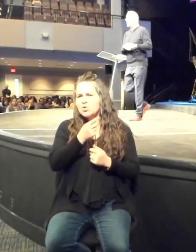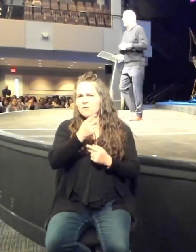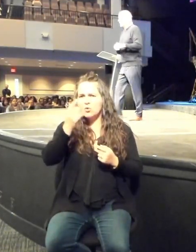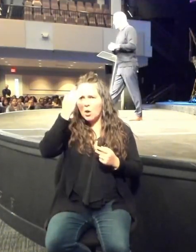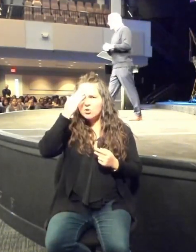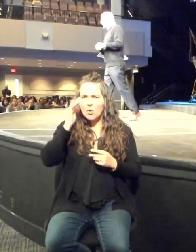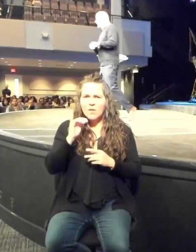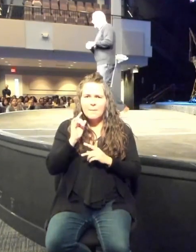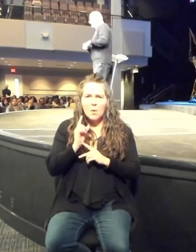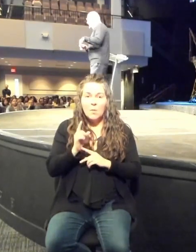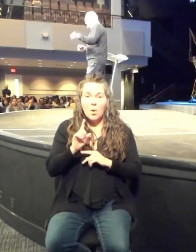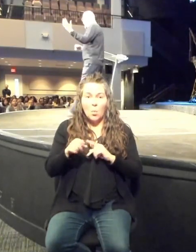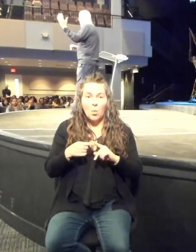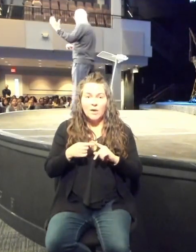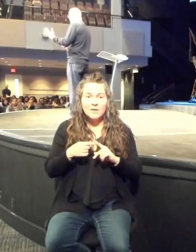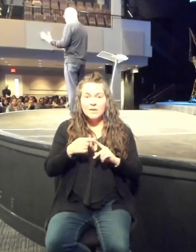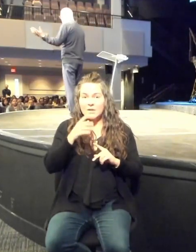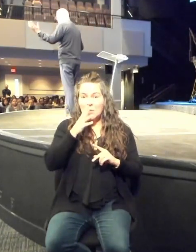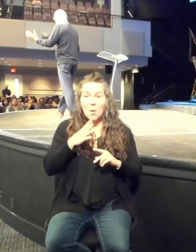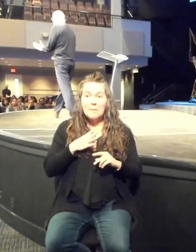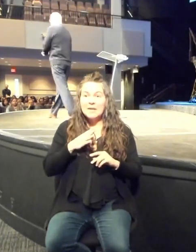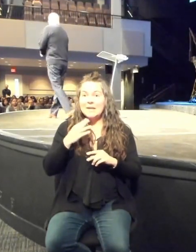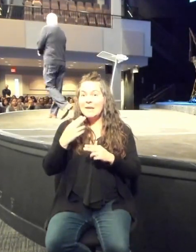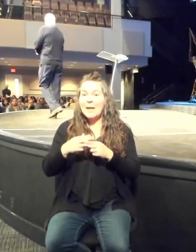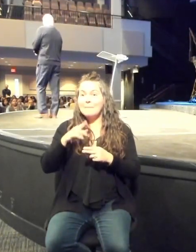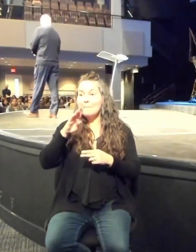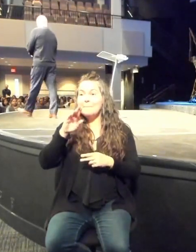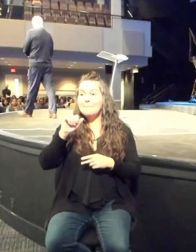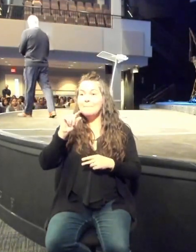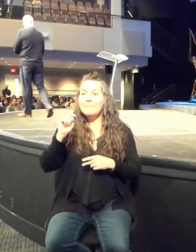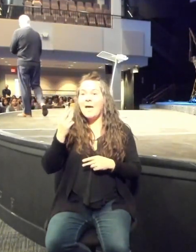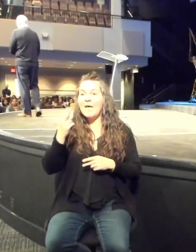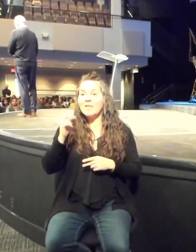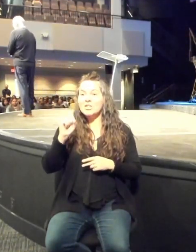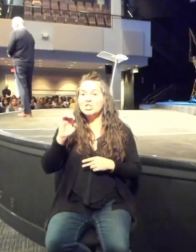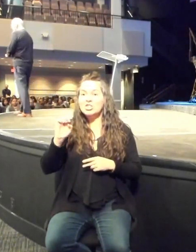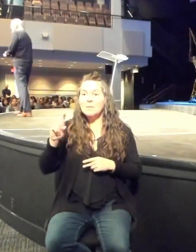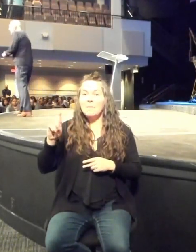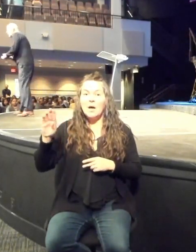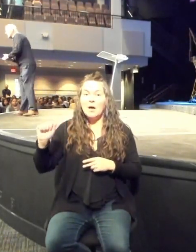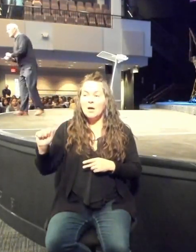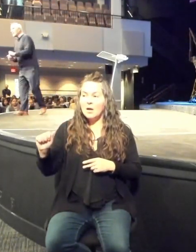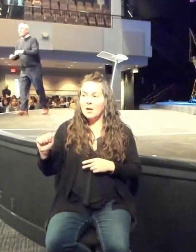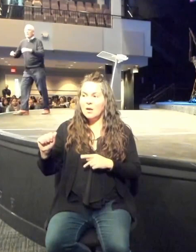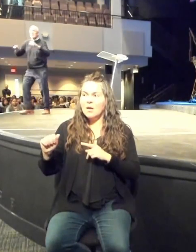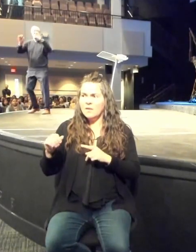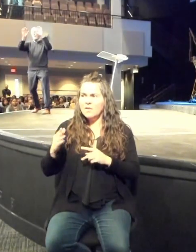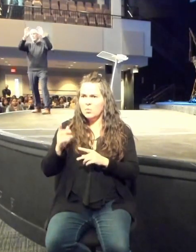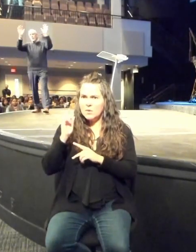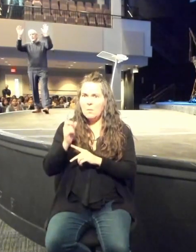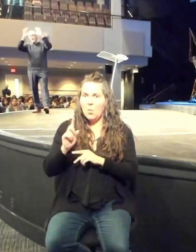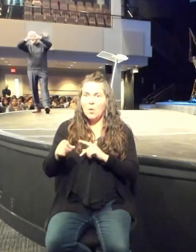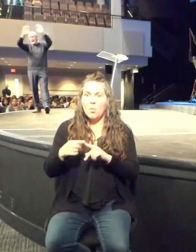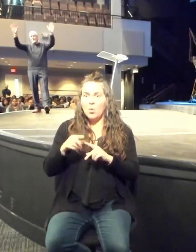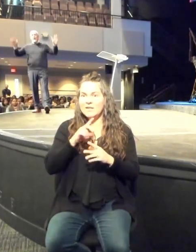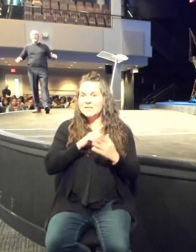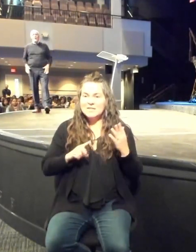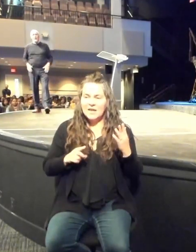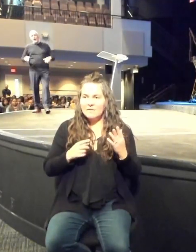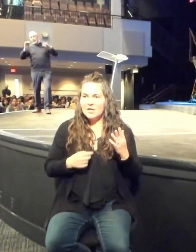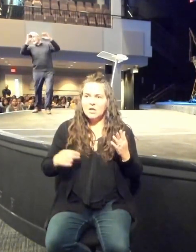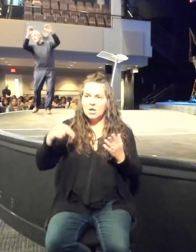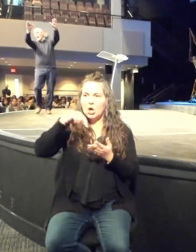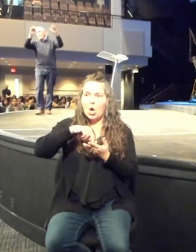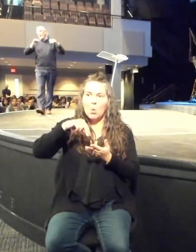in David's life. Do you remember a lady by the name of Bathsheba? There was a moment that David goes up on the roof. It's nighttime,